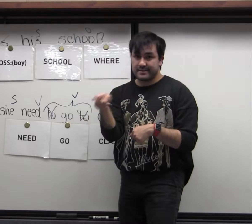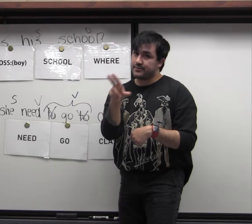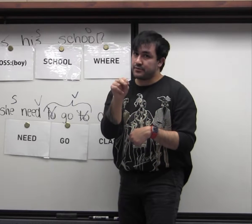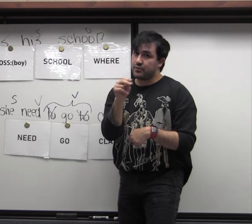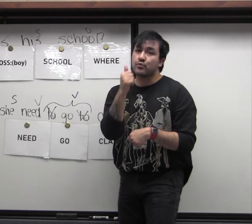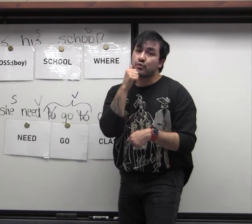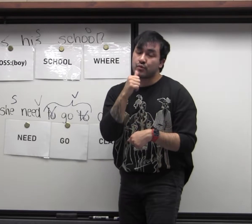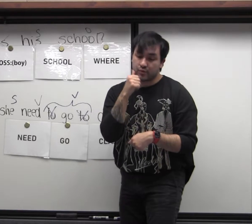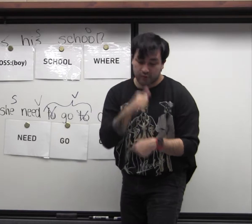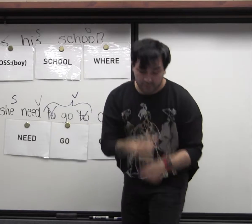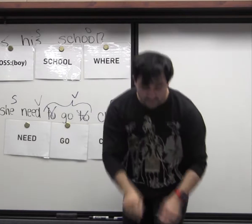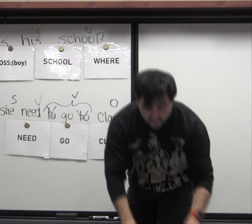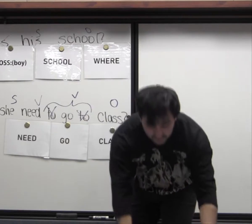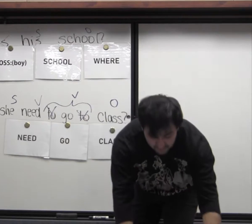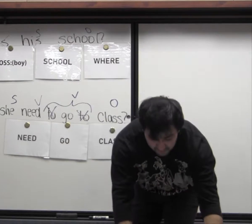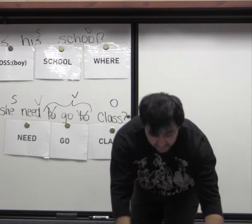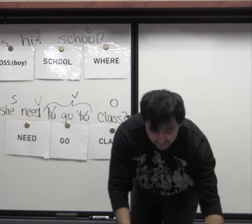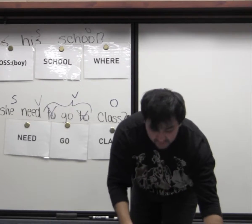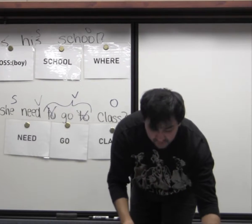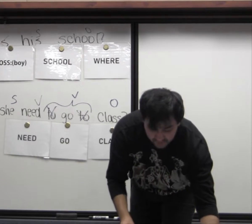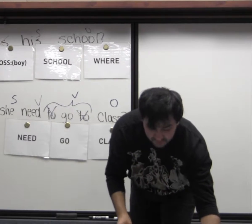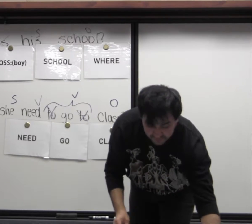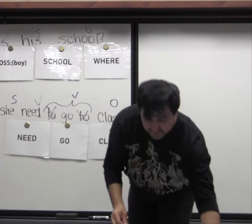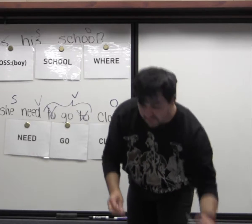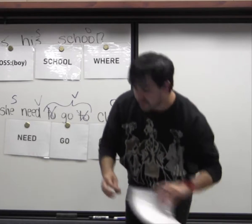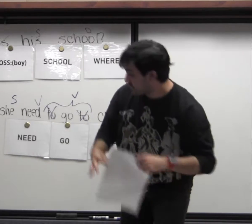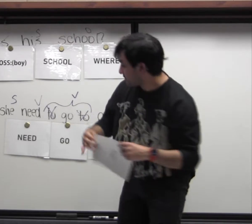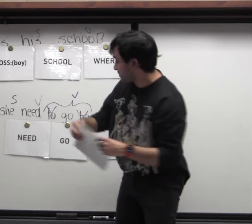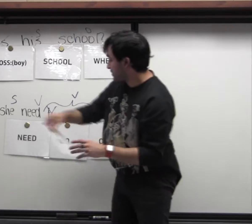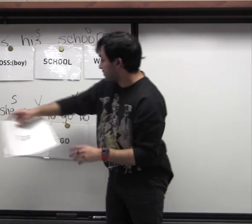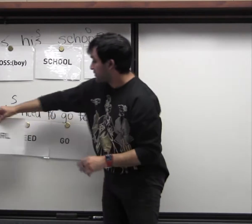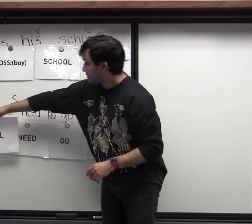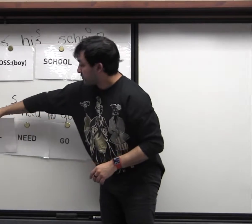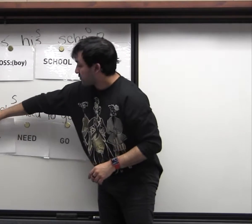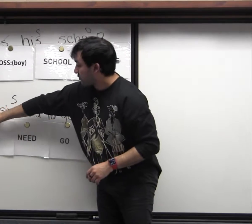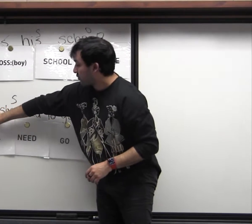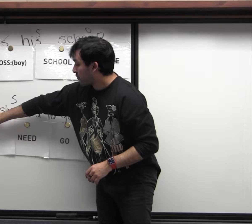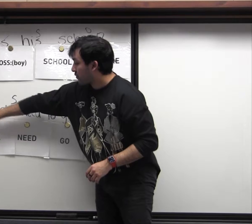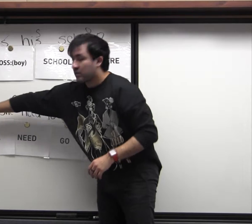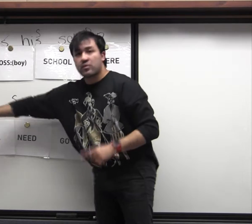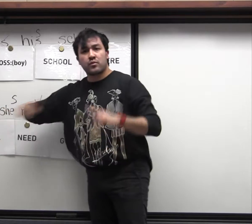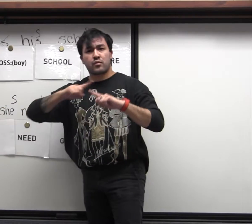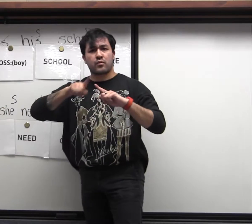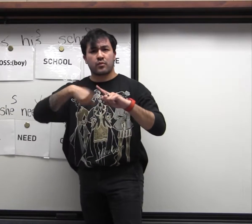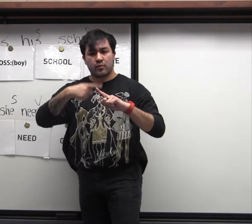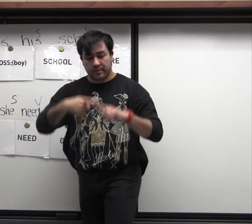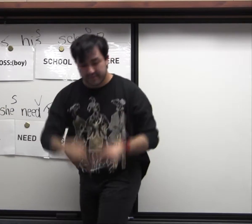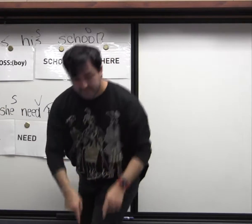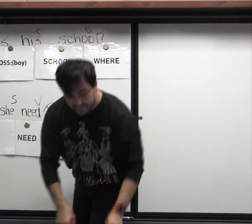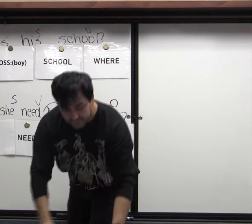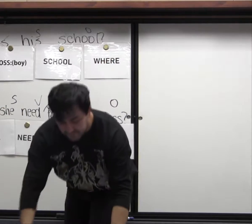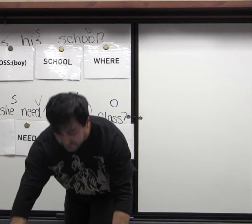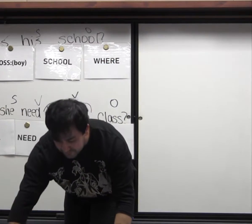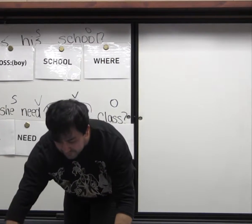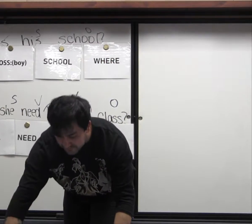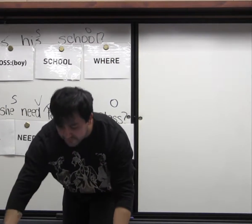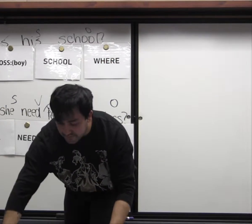gloss. Again, another reminder that we will be using the sign for girl, right? We don't use the sign for she because we have to set